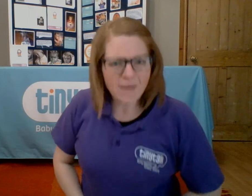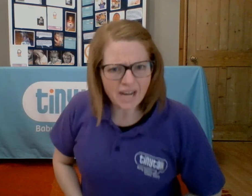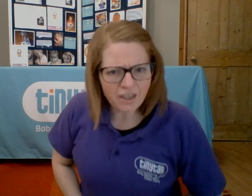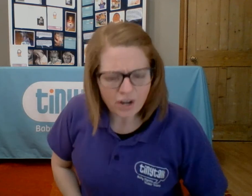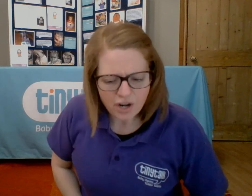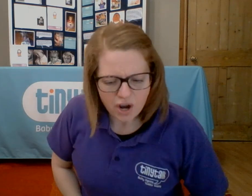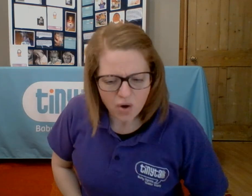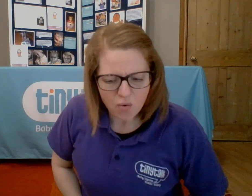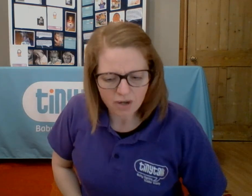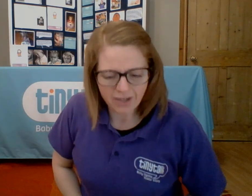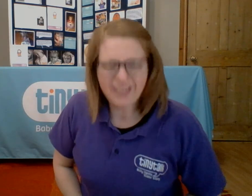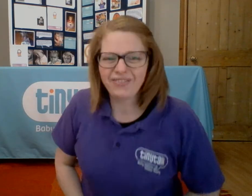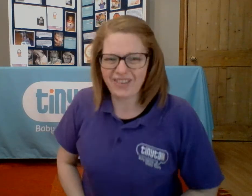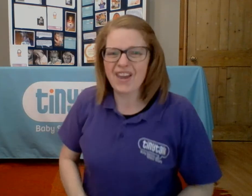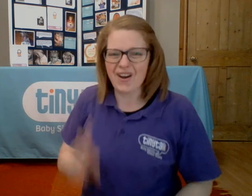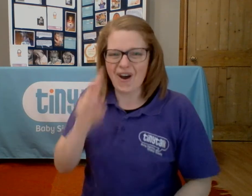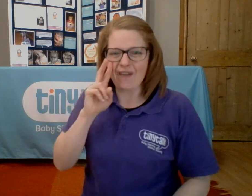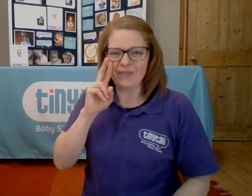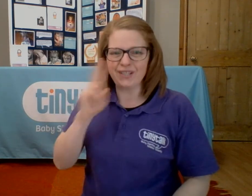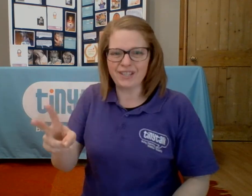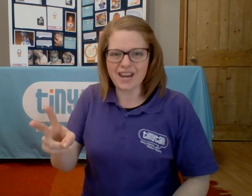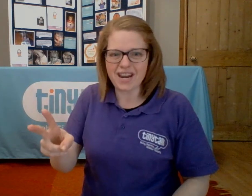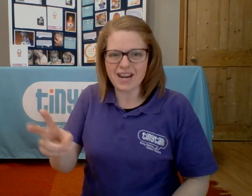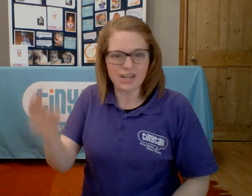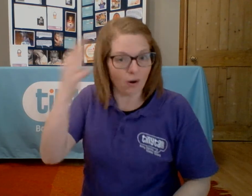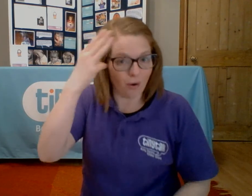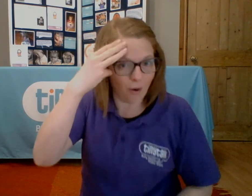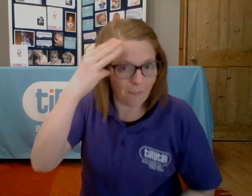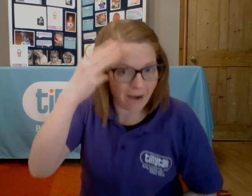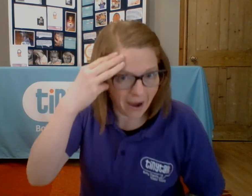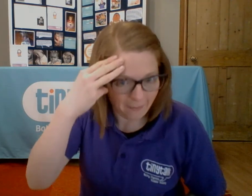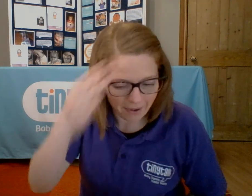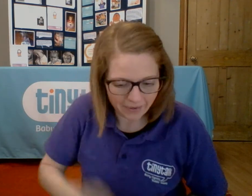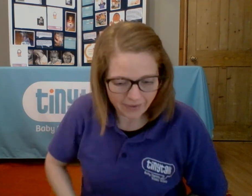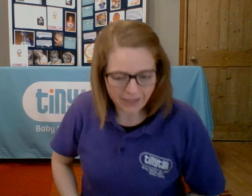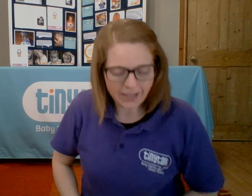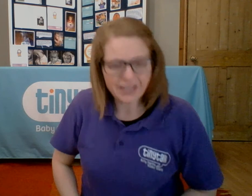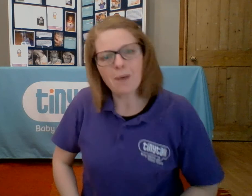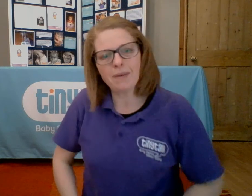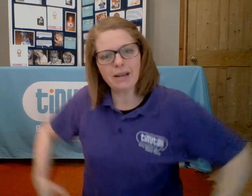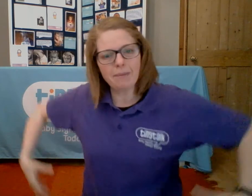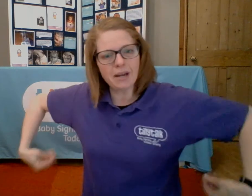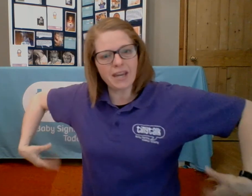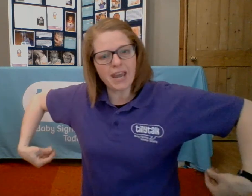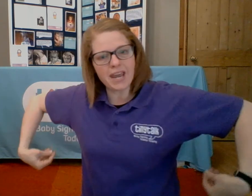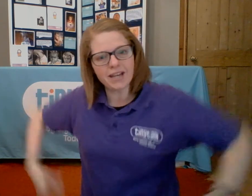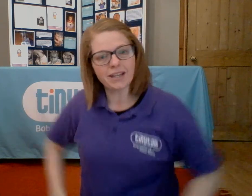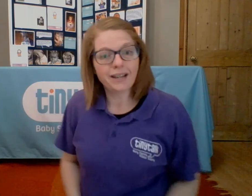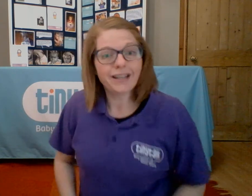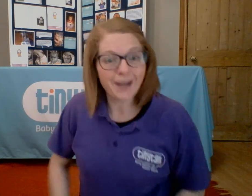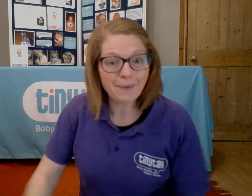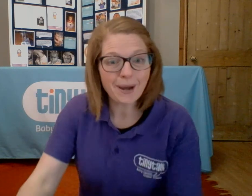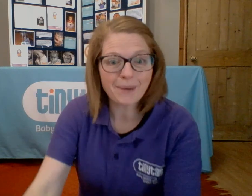Bigger than you? Then I've seen your mum. Come, little monkey. Come, come,